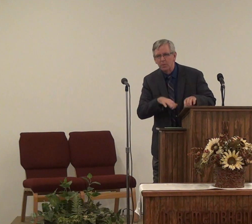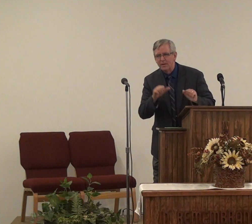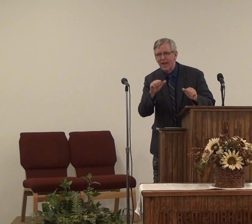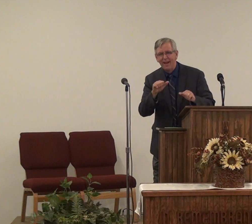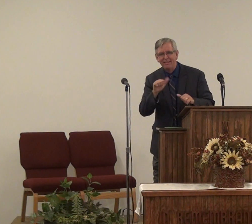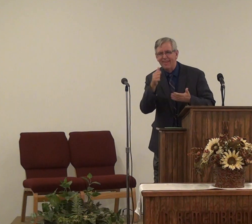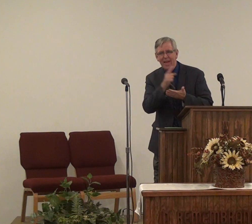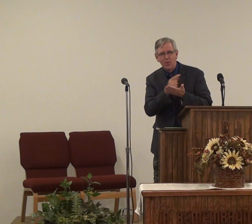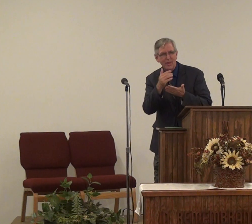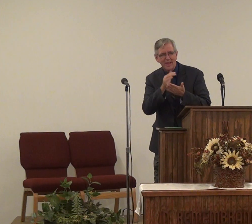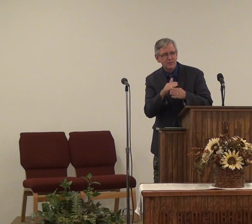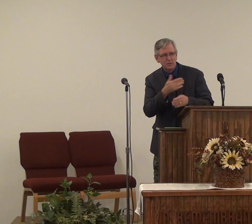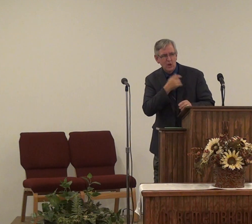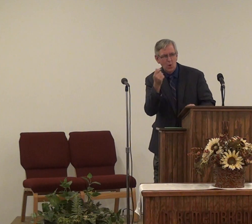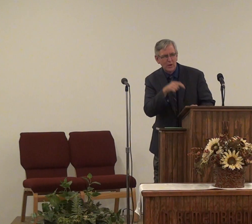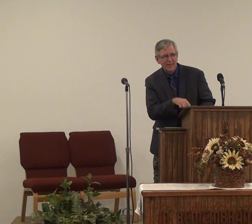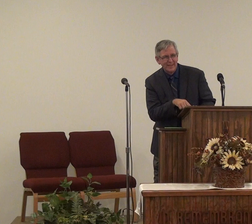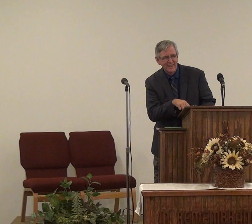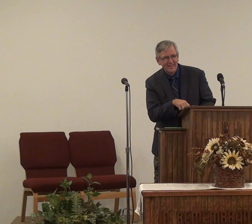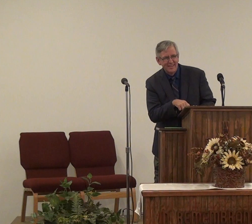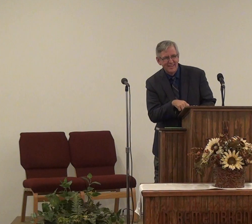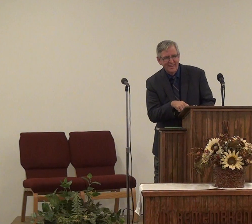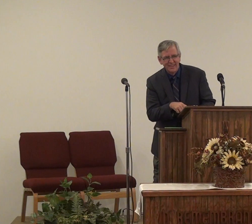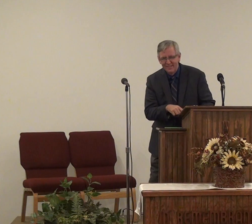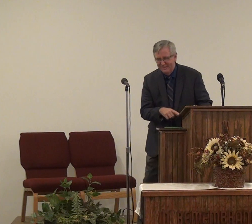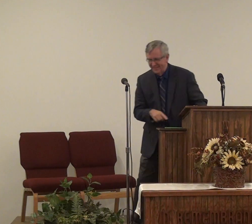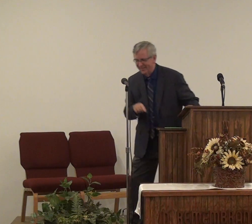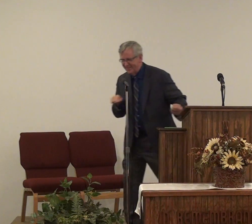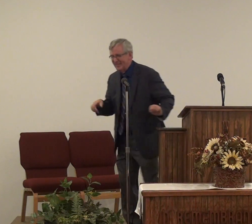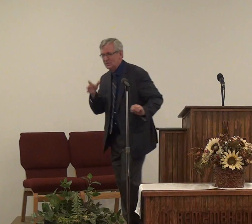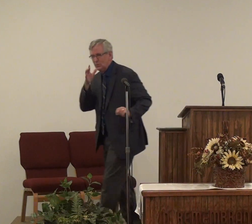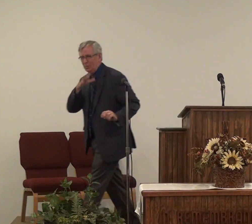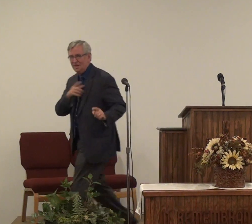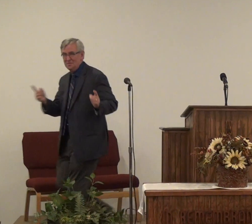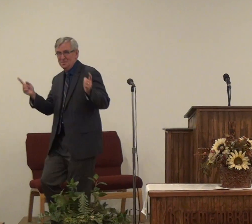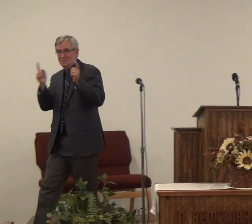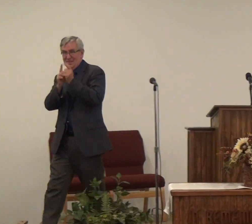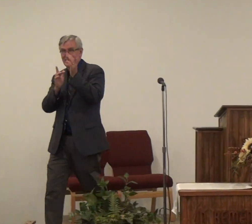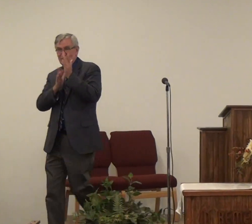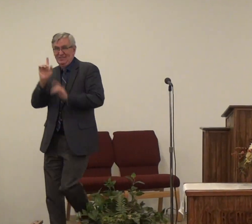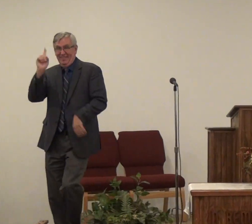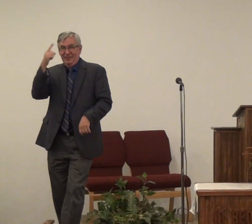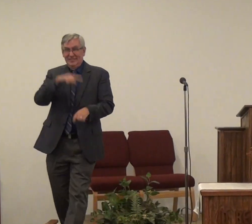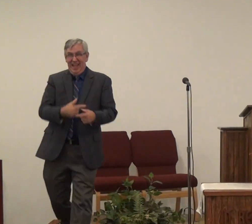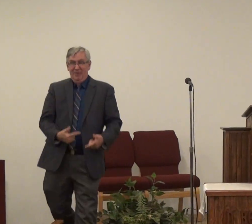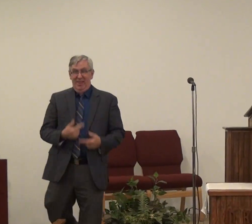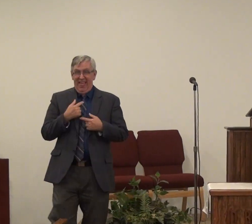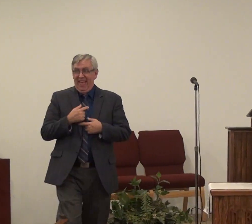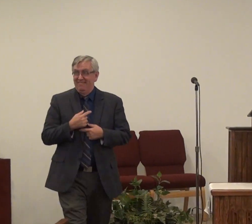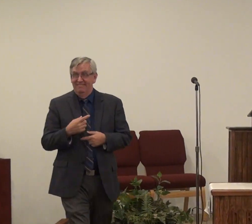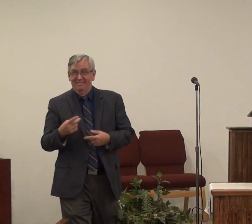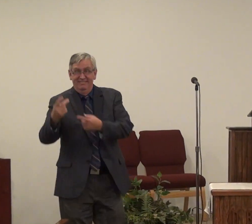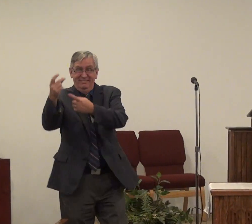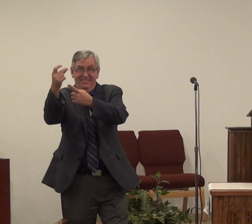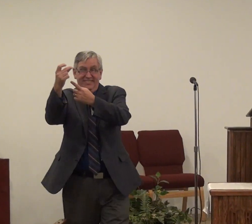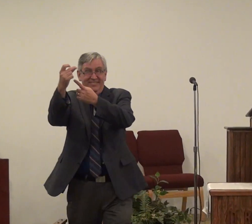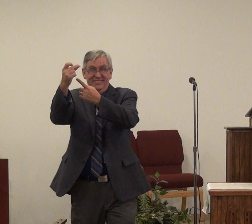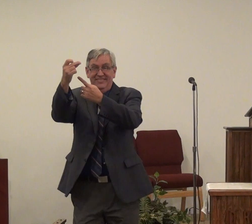I don't see where she took a 10-week lesson on soul winning. This woman met Jesus for the first time in her life,